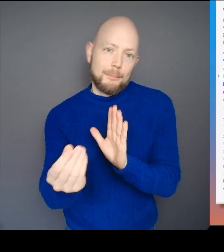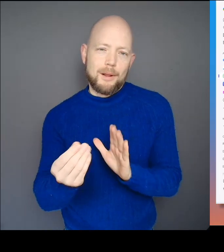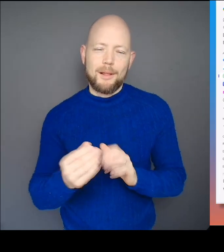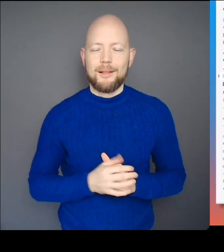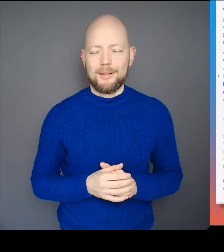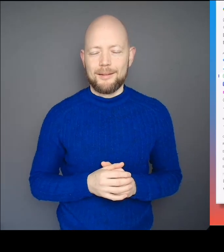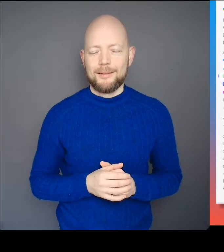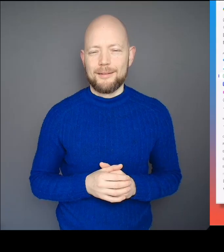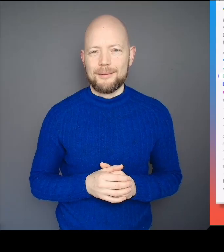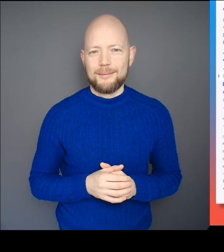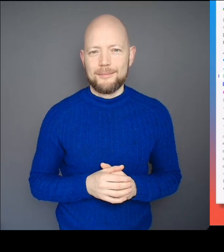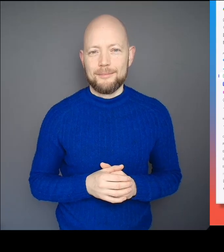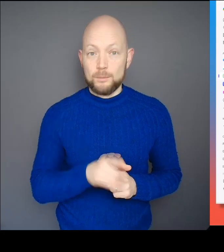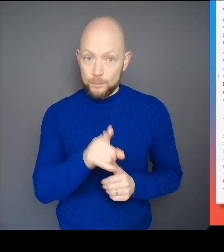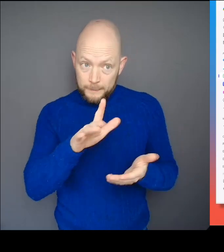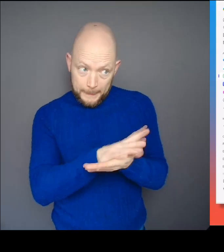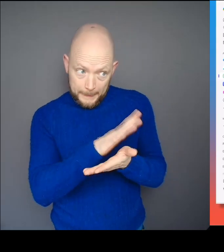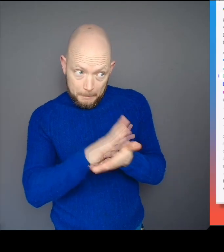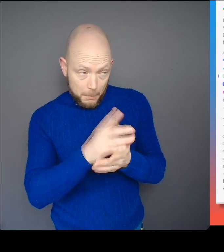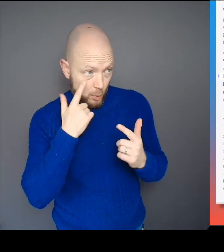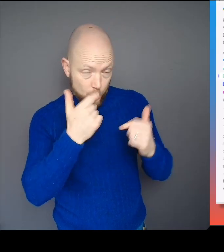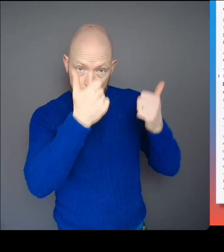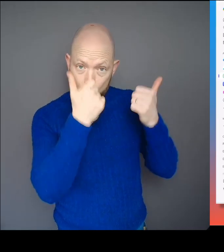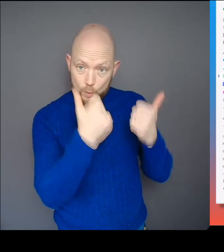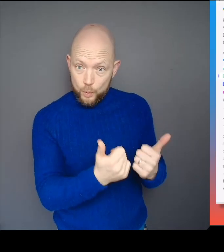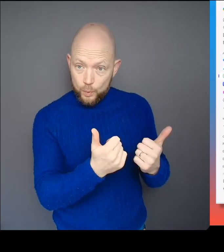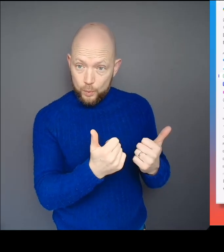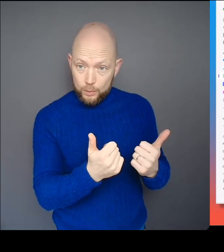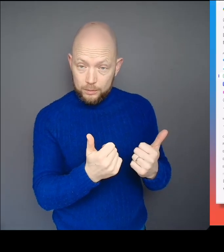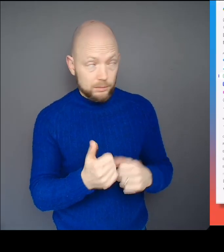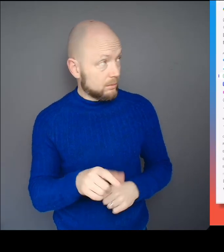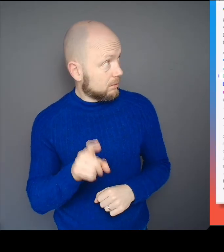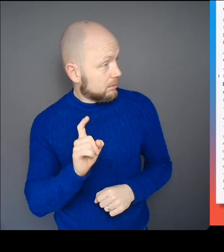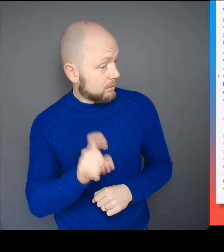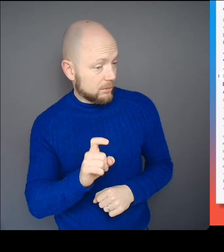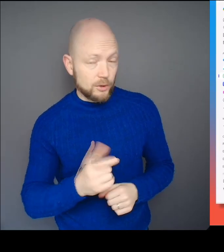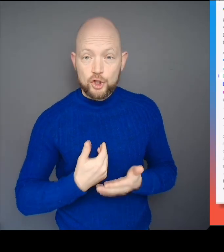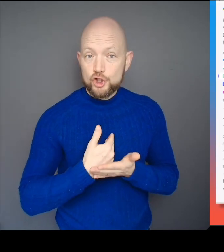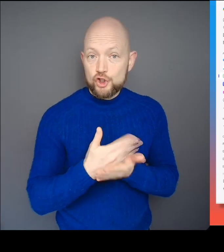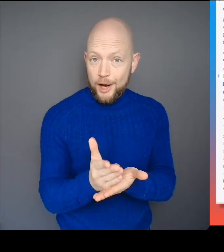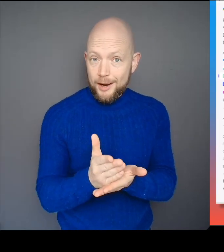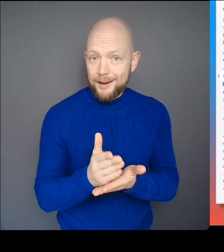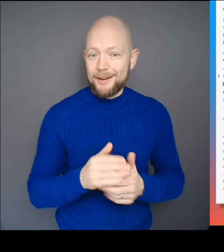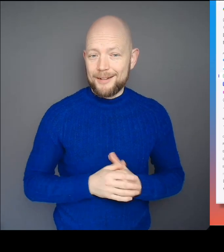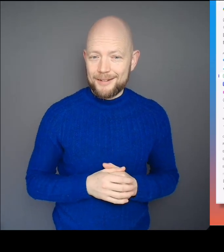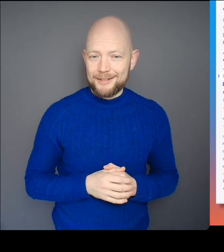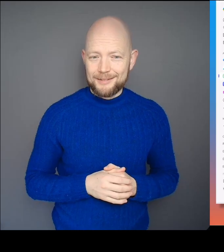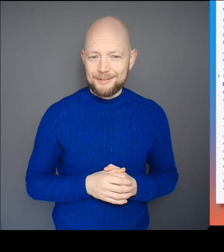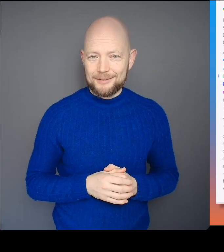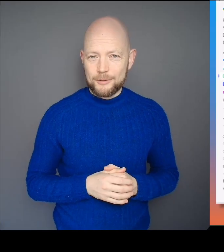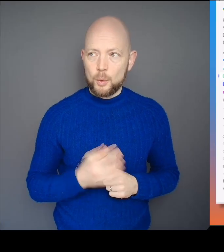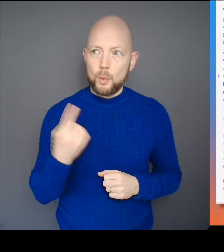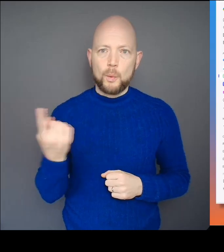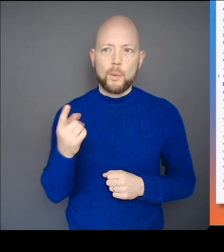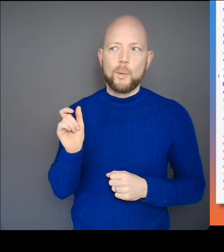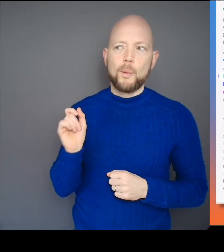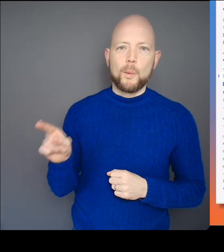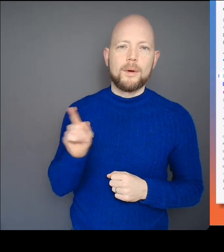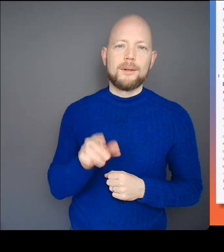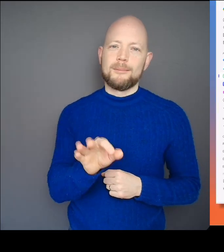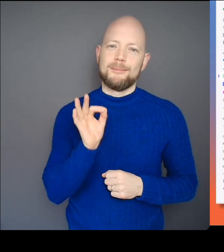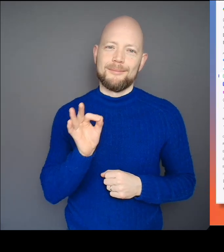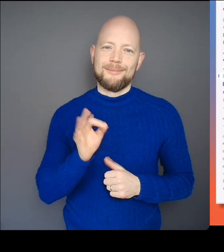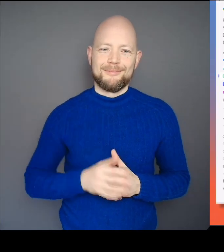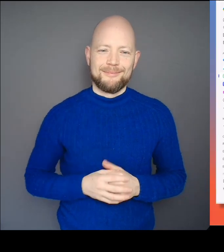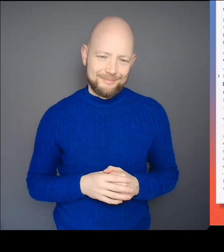puns if that's annoying for you, or whatever it is you want to do. So once you're happy with that, what you can do is click on this button here to say share, and then